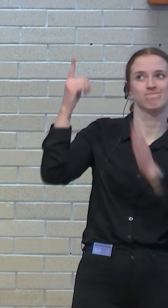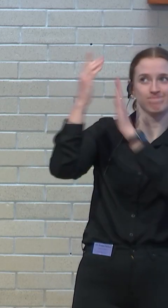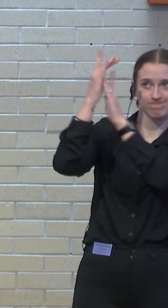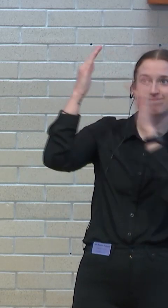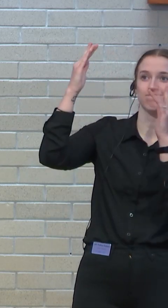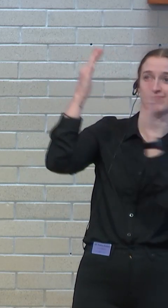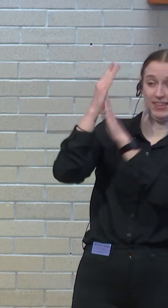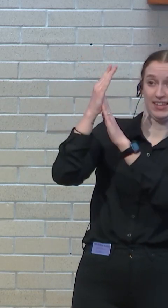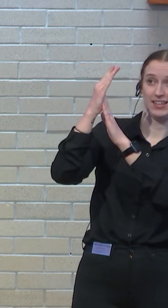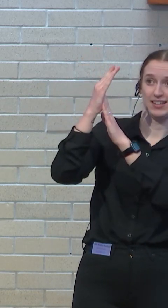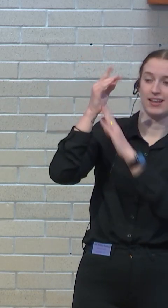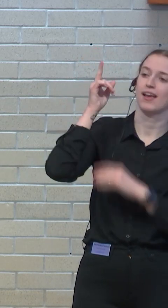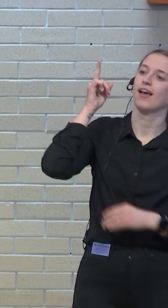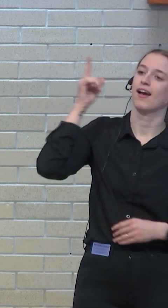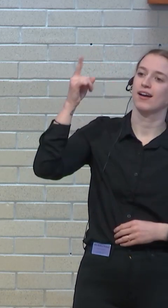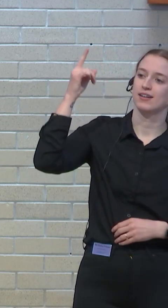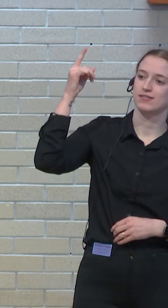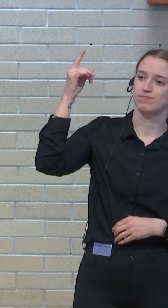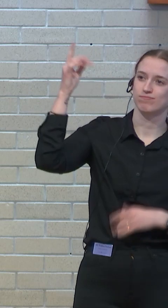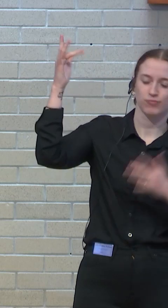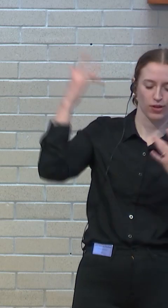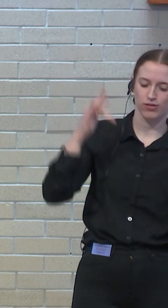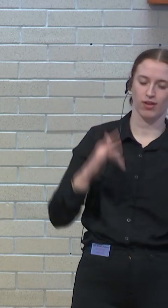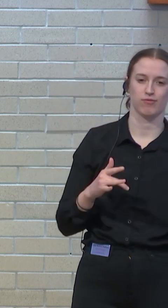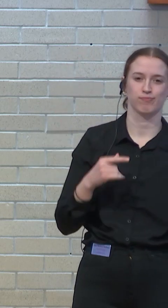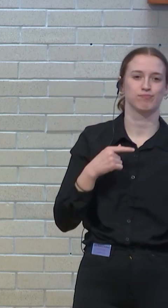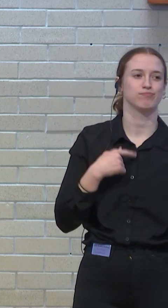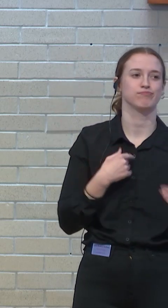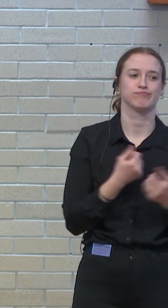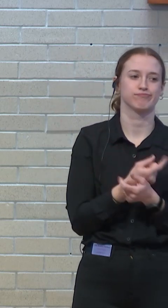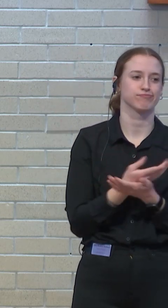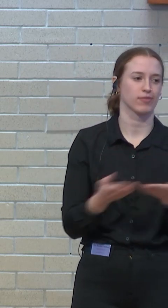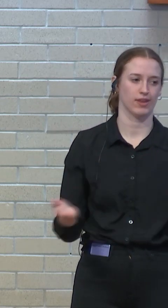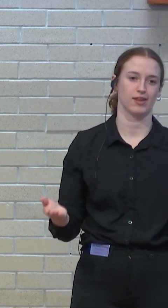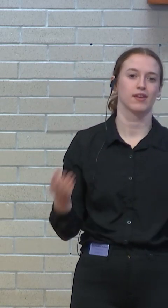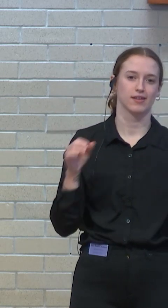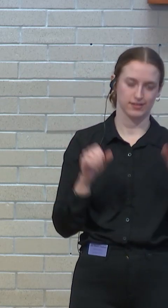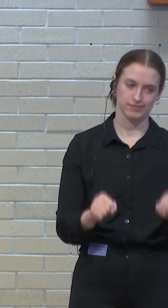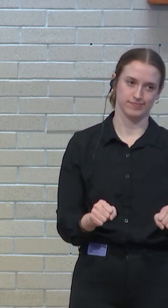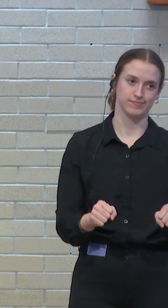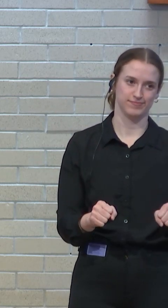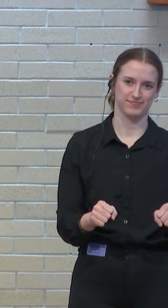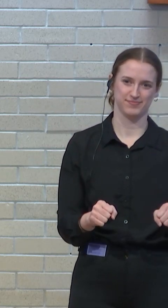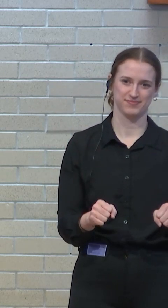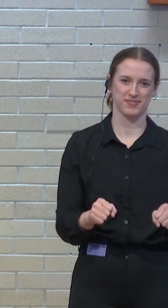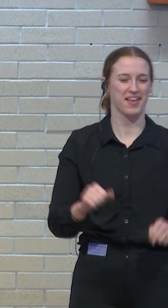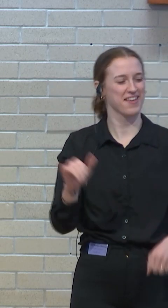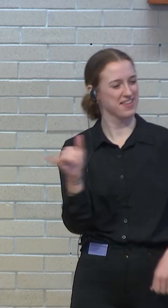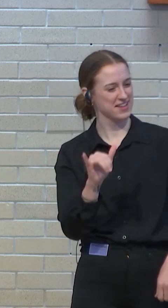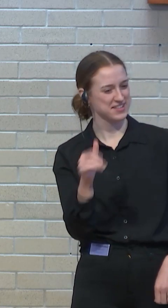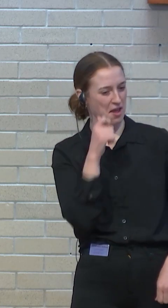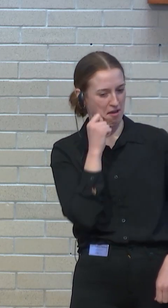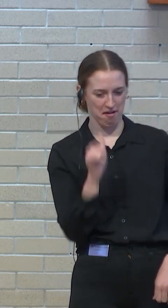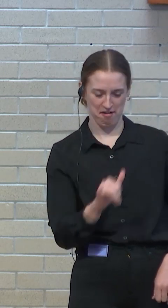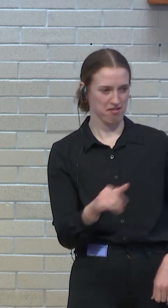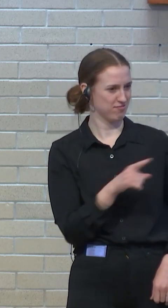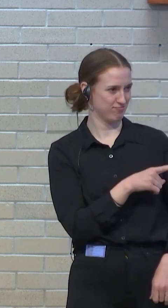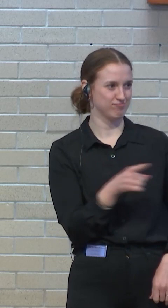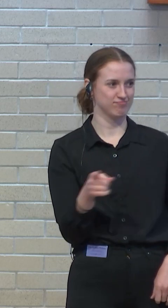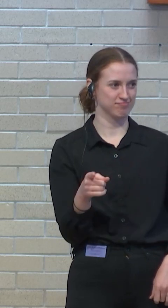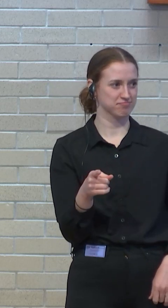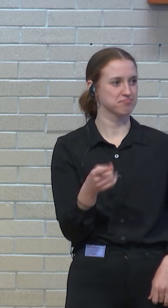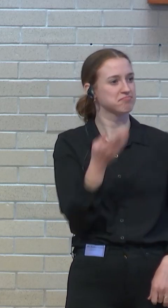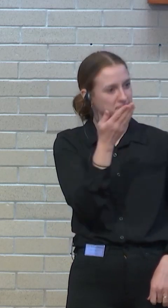He shines through, there's nothing you can't do. And that's to everybody else too that doesn't look like me. Be who